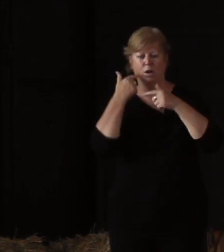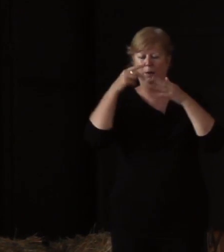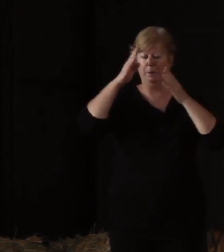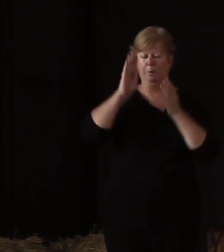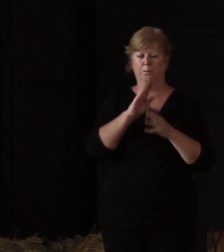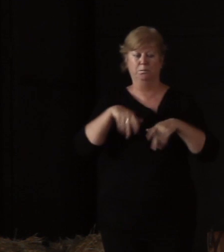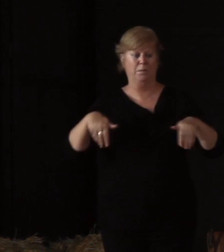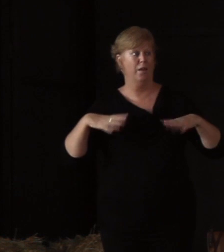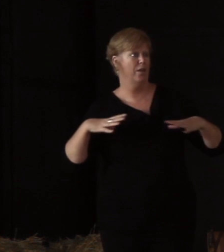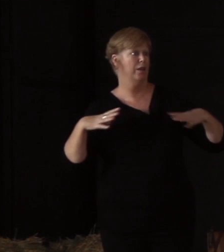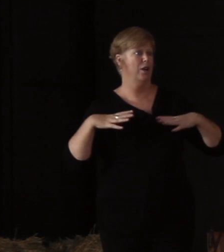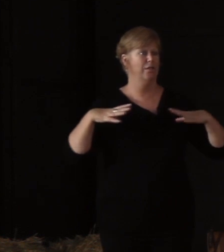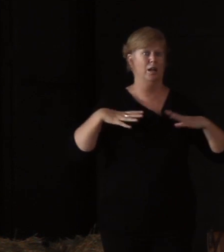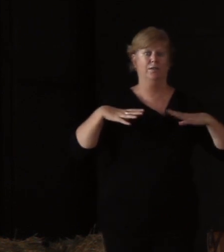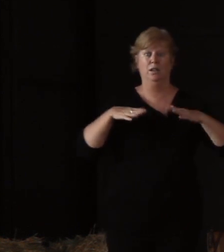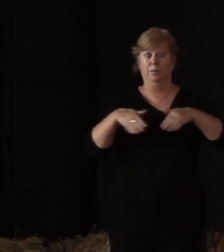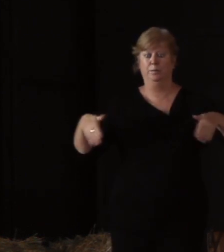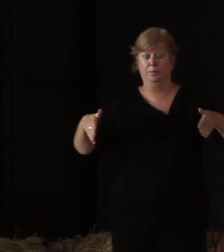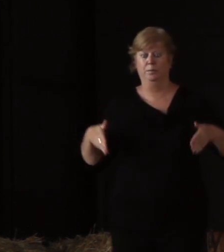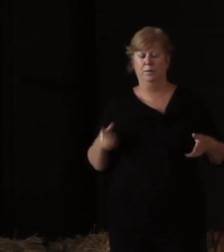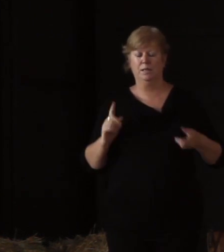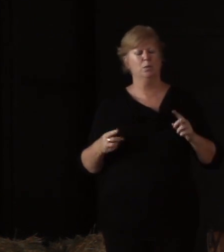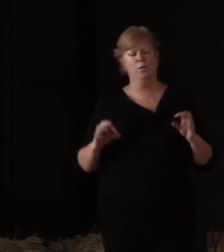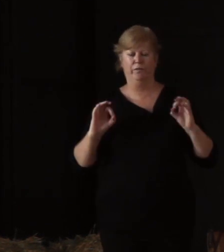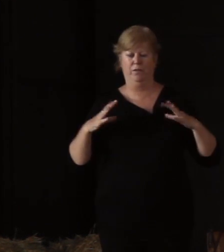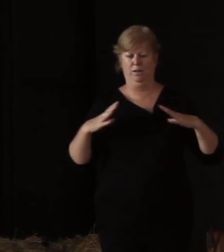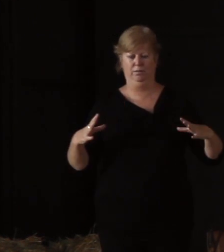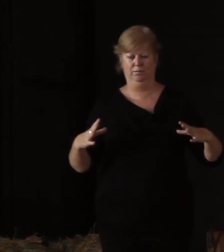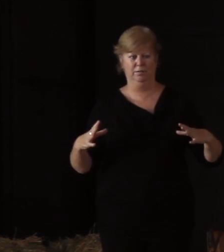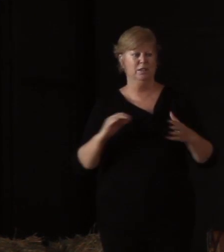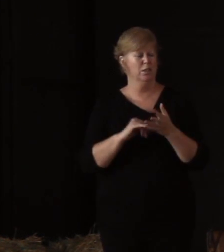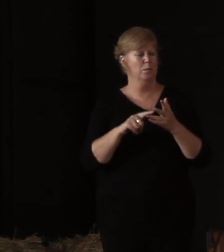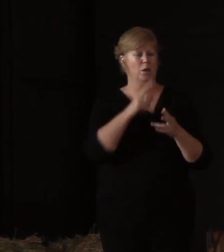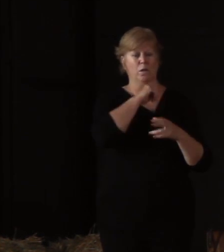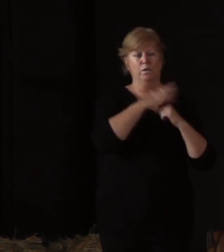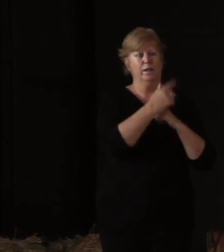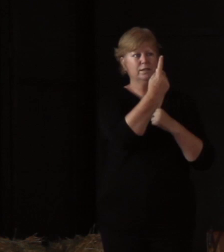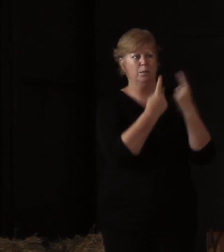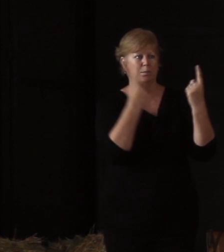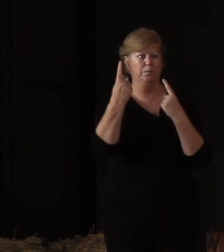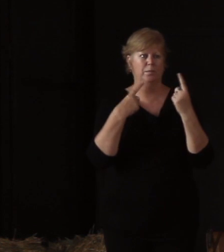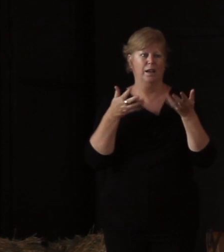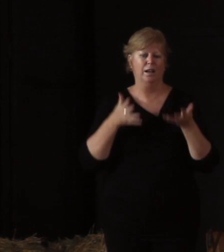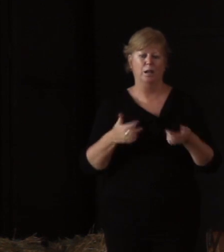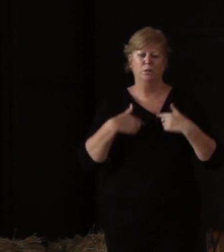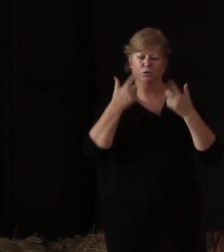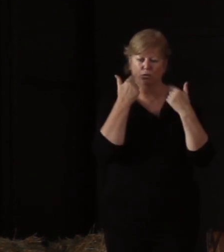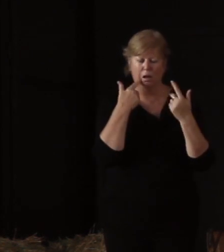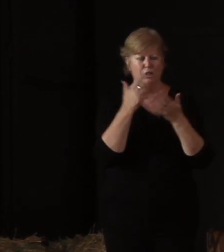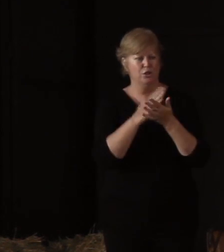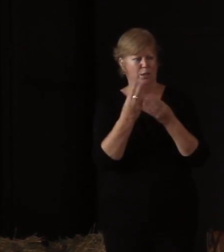there, we go, no, I'm fine. And sometimes we're not. And so my girlfriends come up and they allowed me to cry and share with